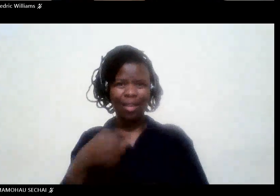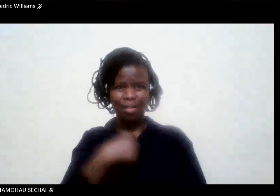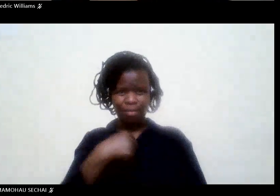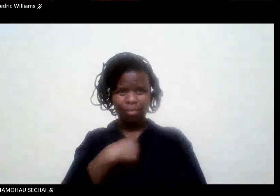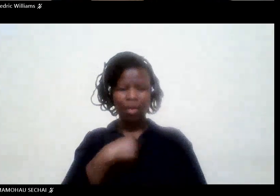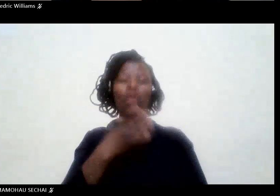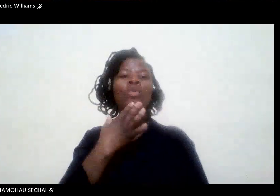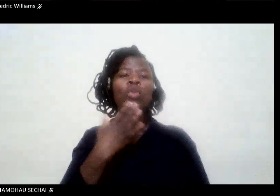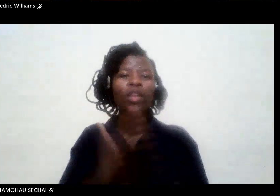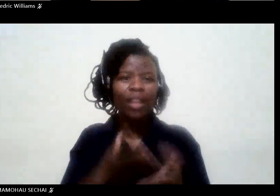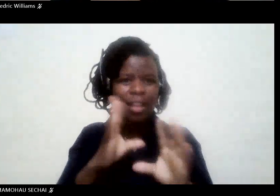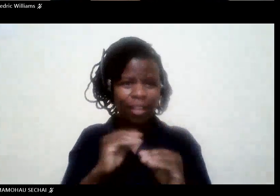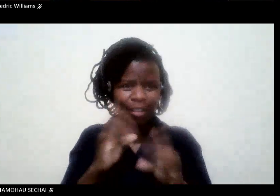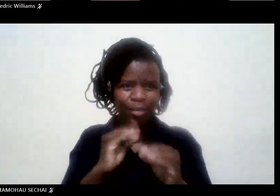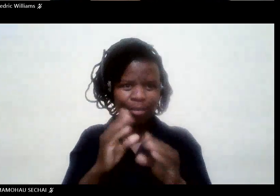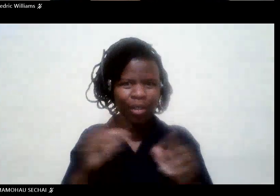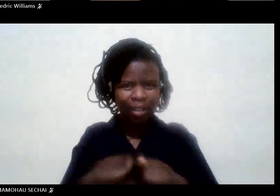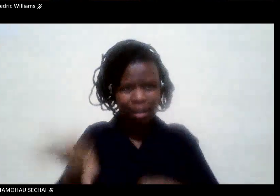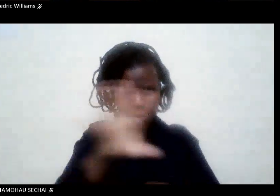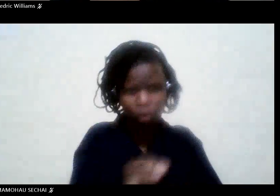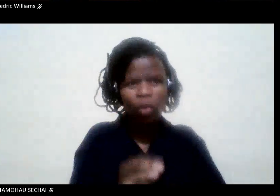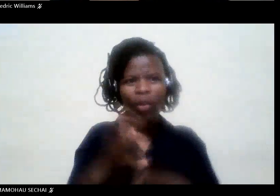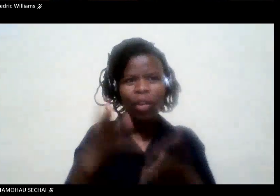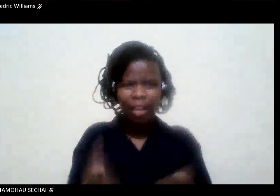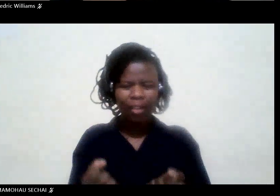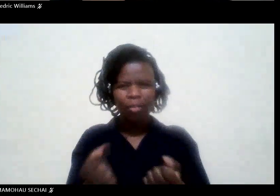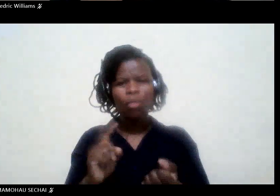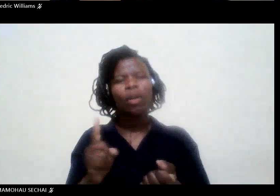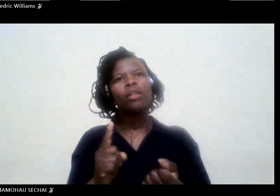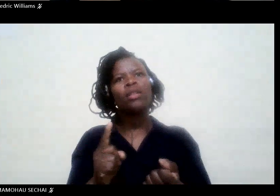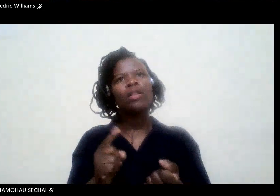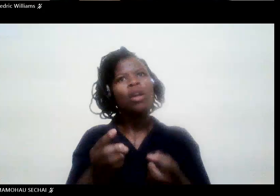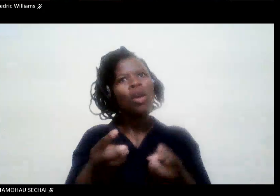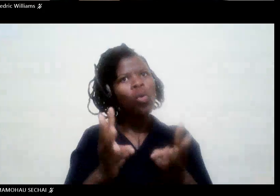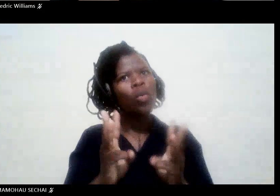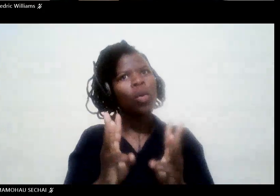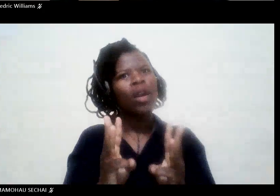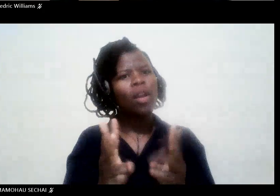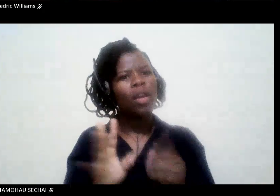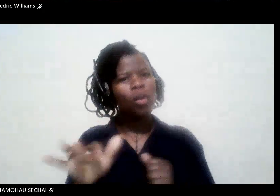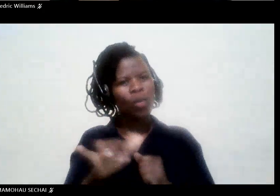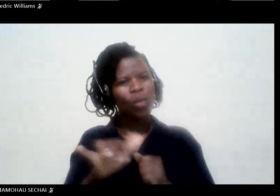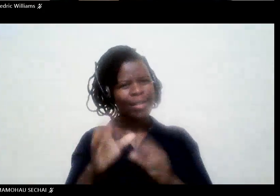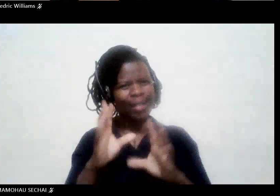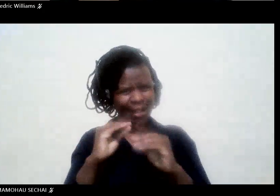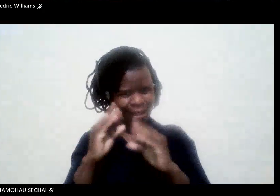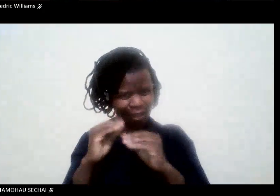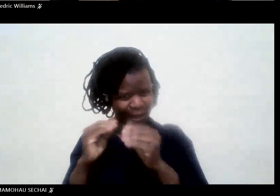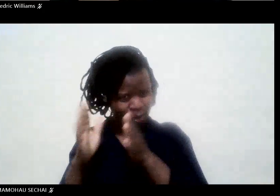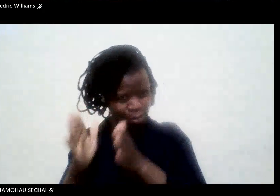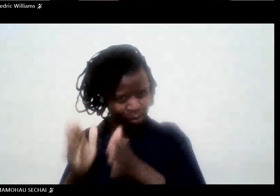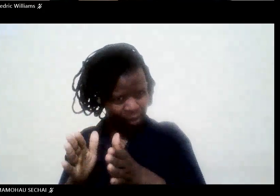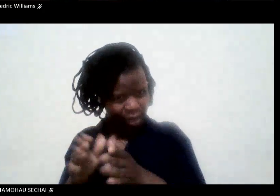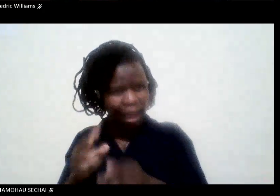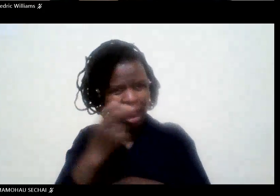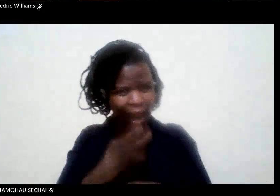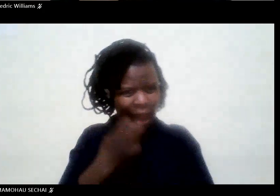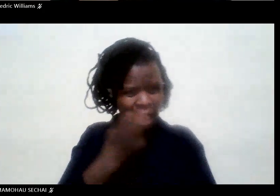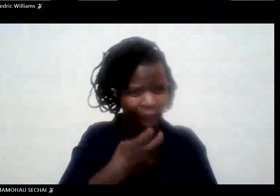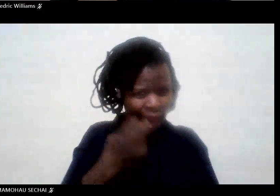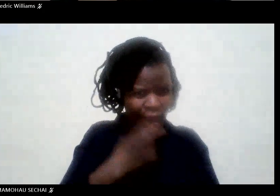everything, there's certain times where the way the speaker, their lip reading and everything, you benefit from